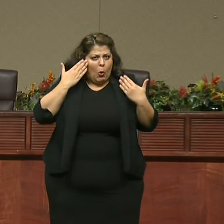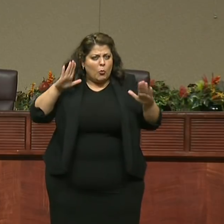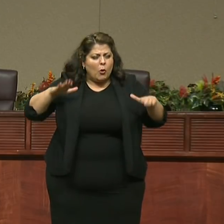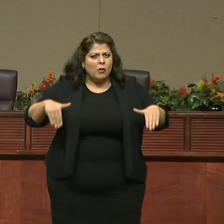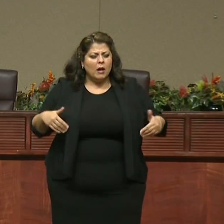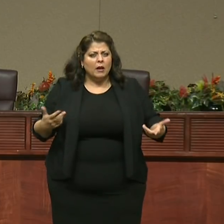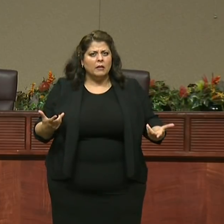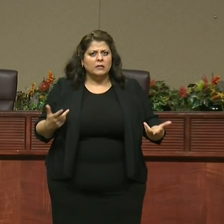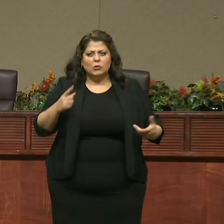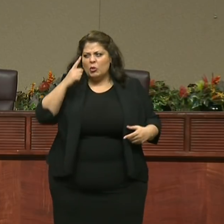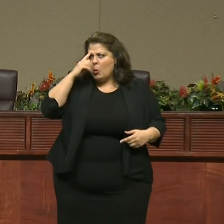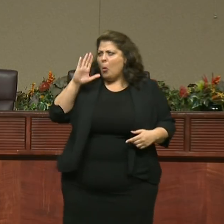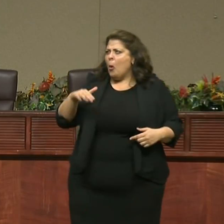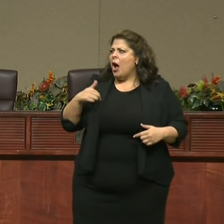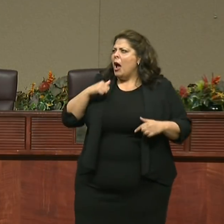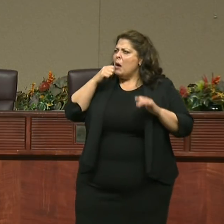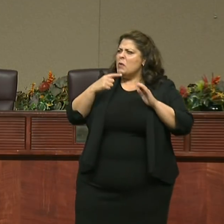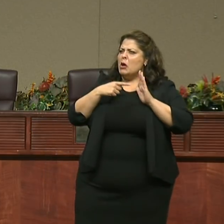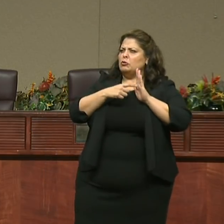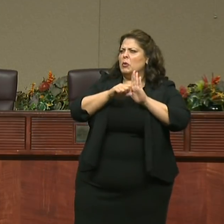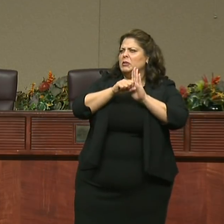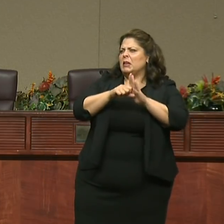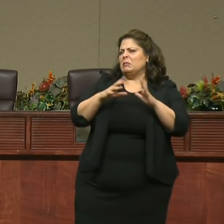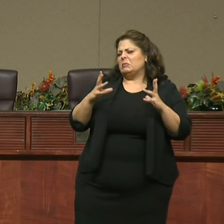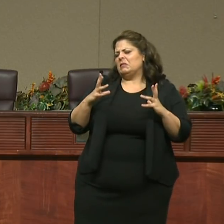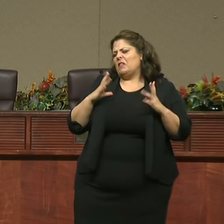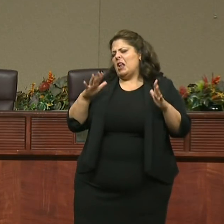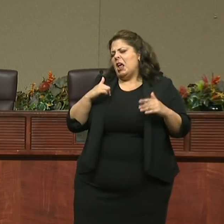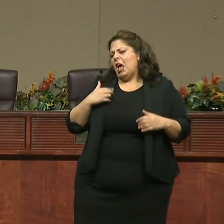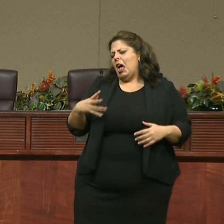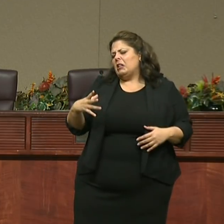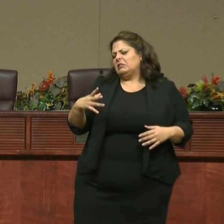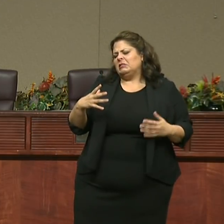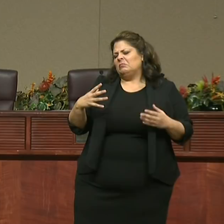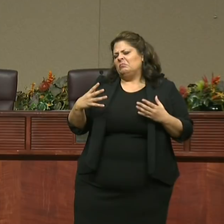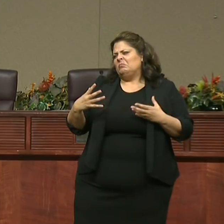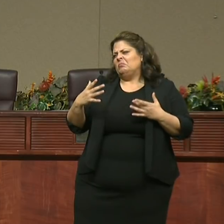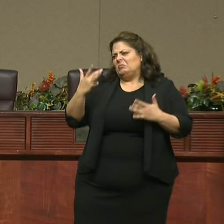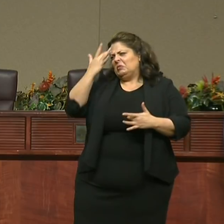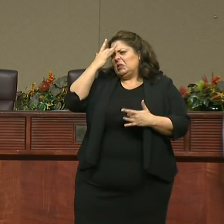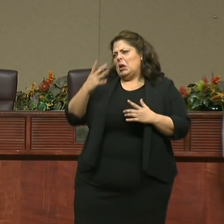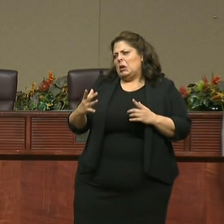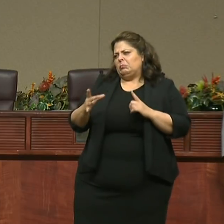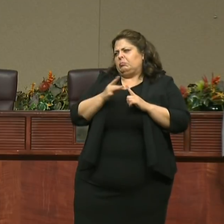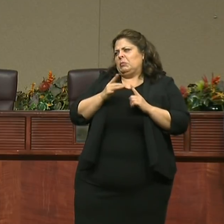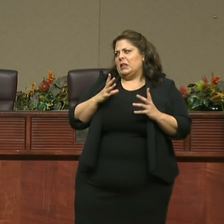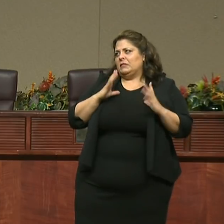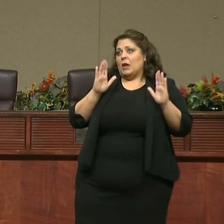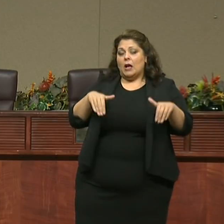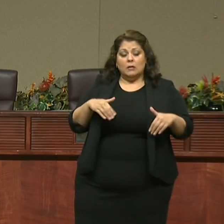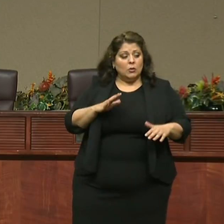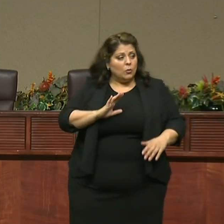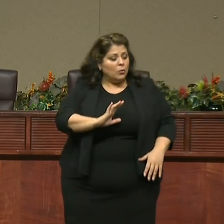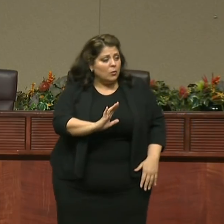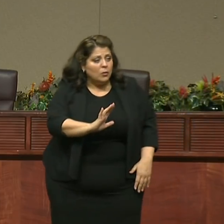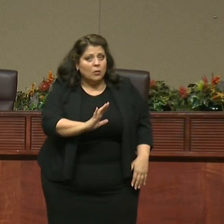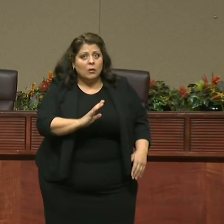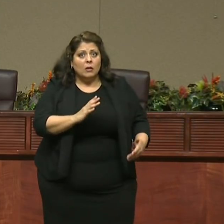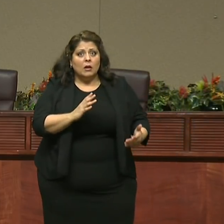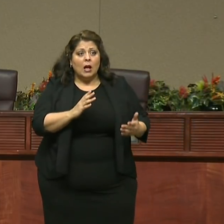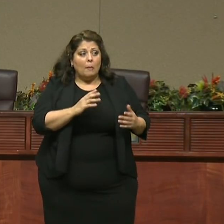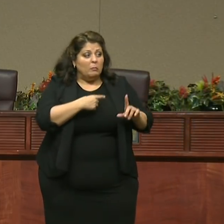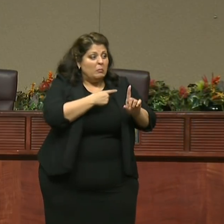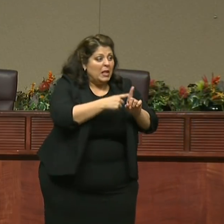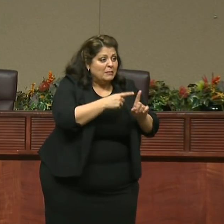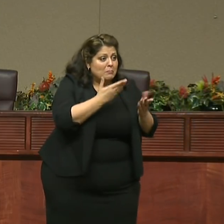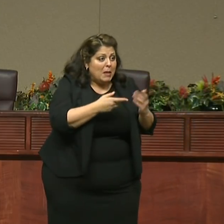symptoms and you think, oh, it's okay if I go ahead and have the virus, irrespective of the fact that you may have people in your life that if they get the